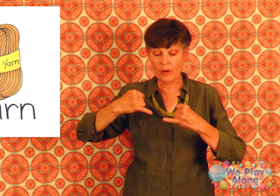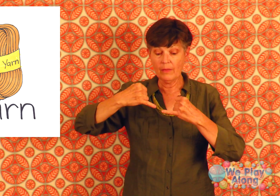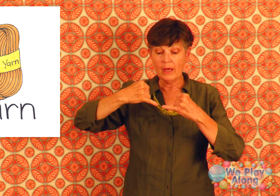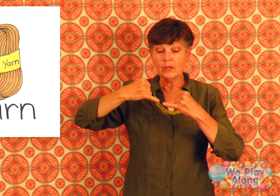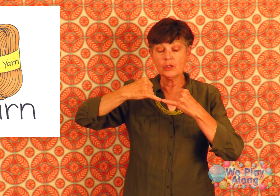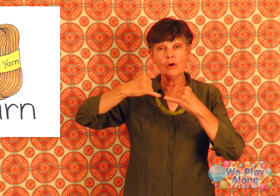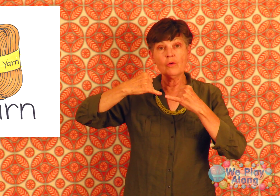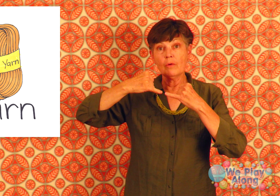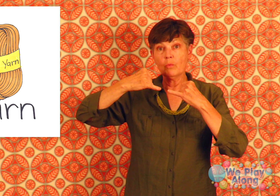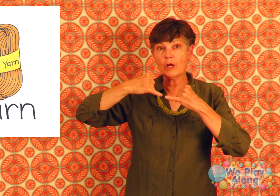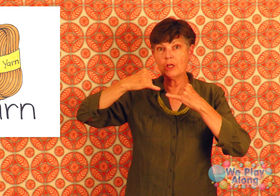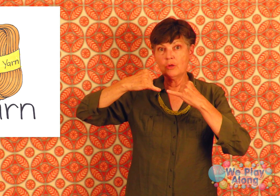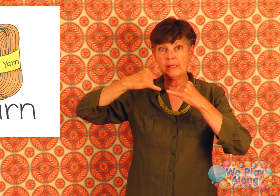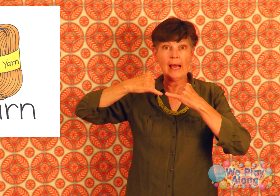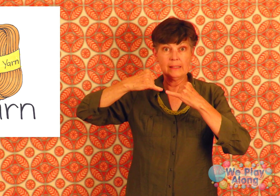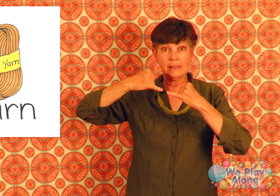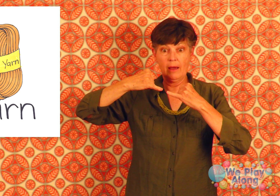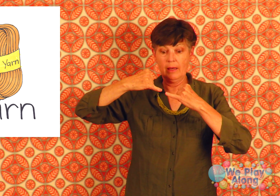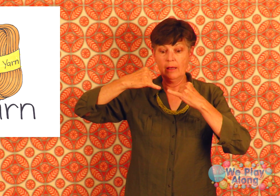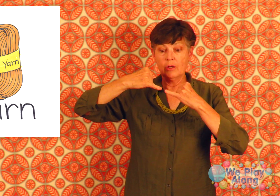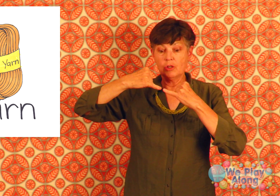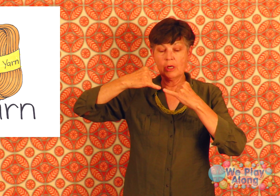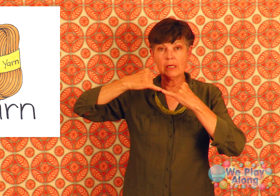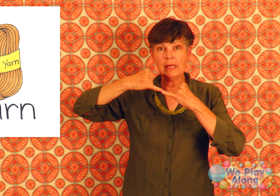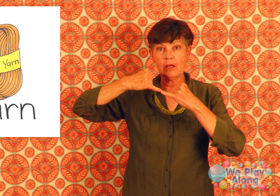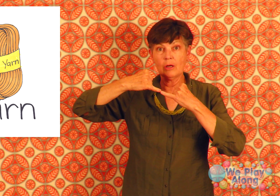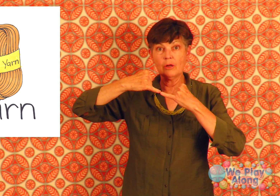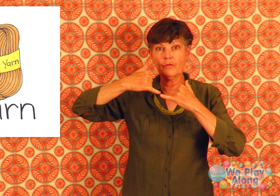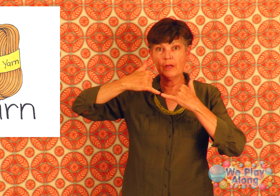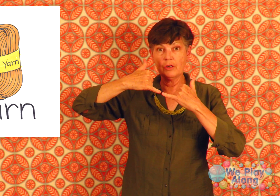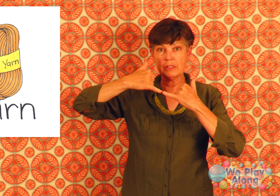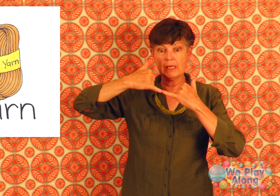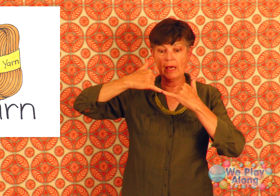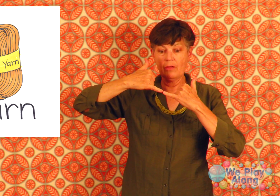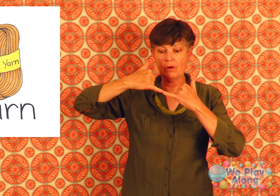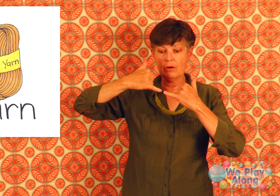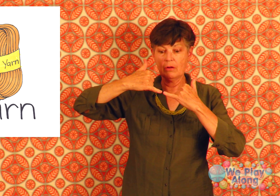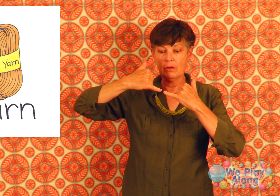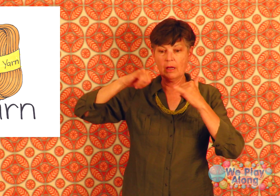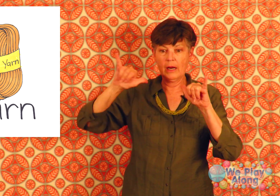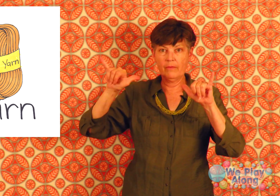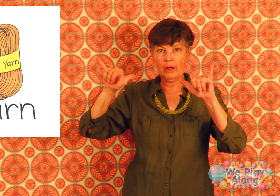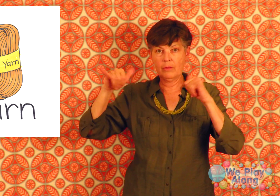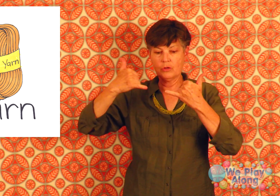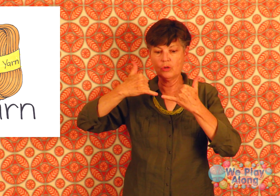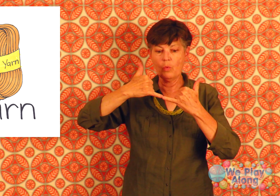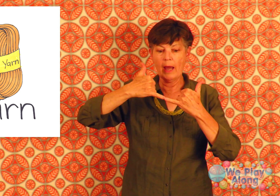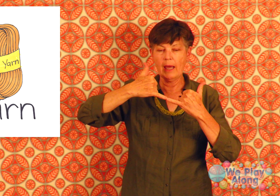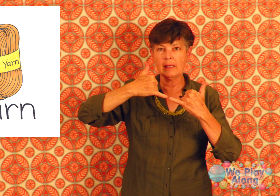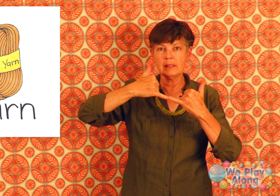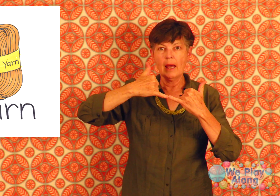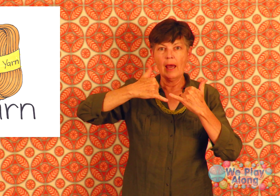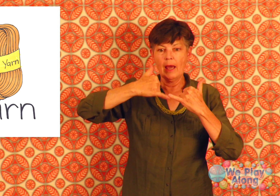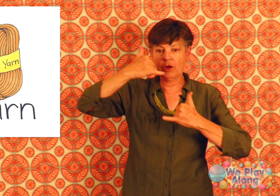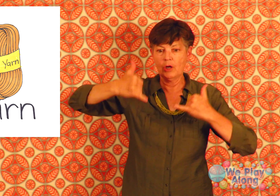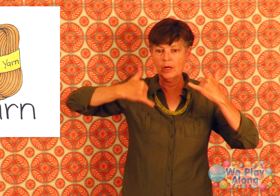with. So we're going to use that sign. So you're going to take your little fingers together, kind of like the 2 Y hands, and you're going